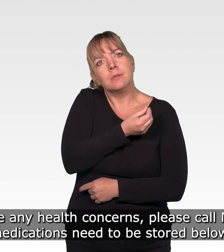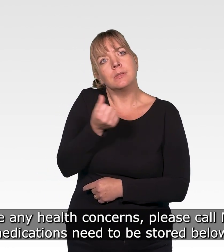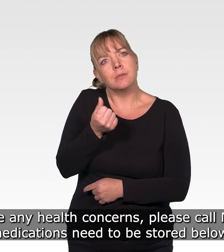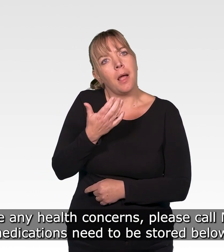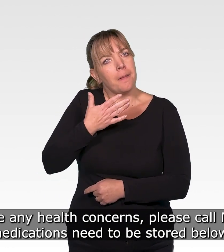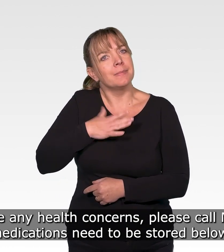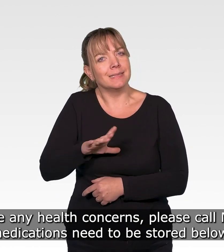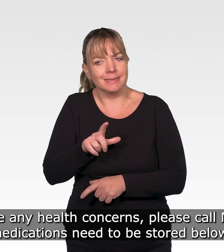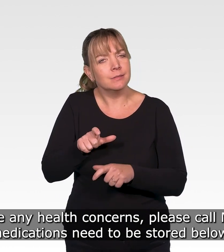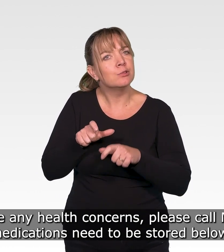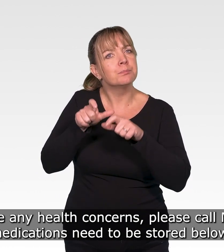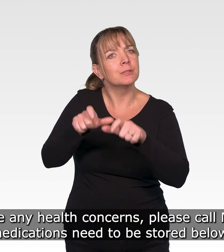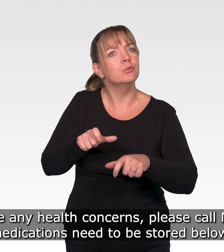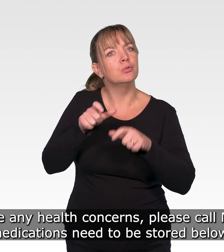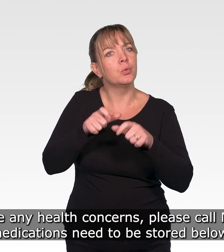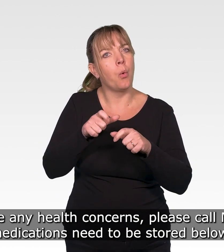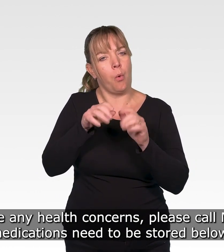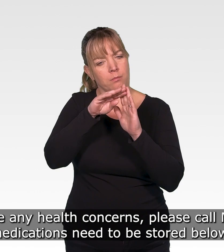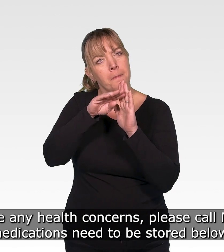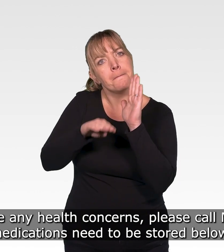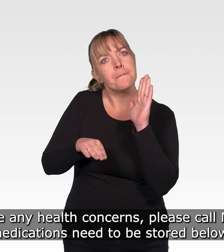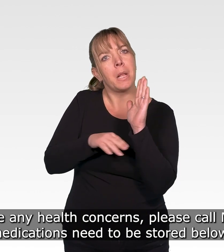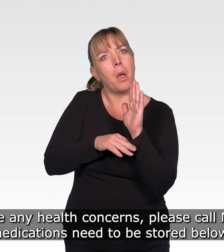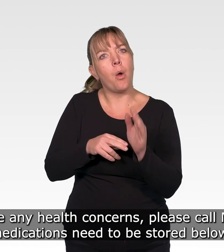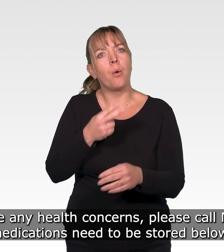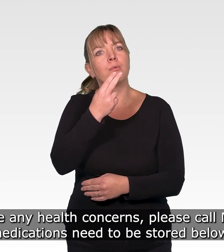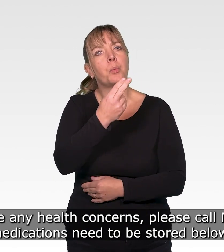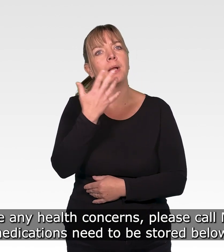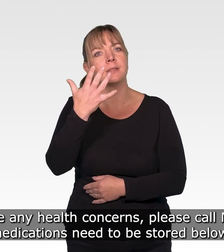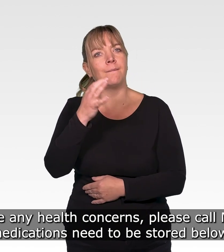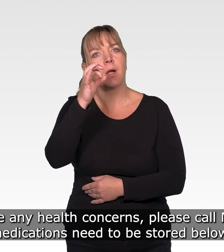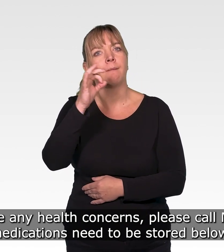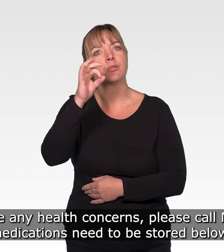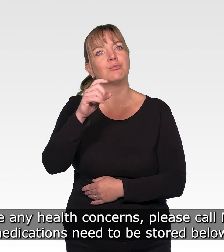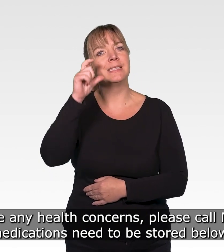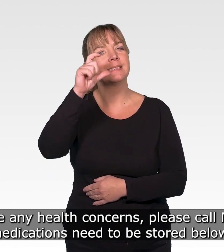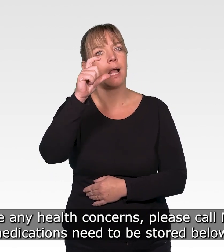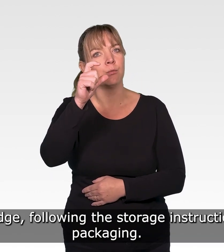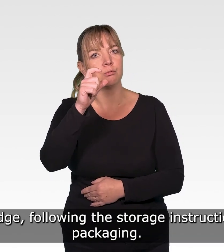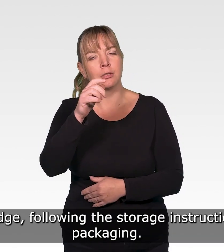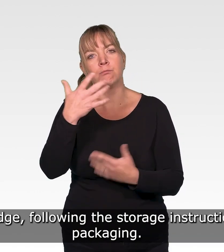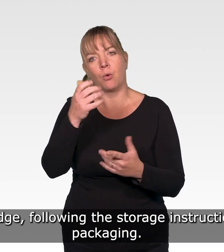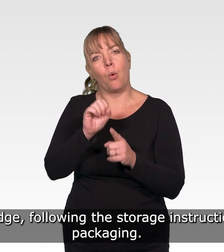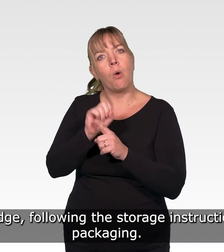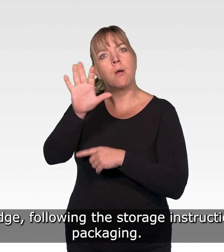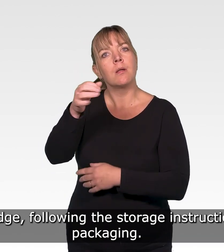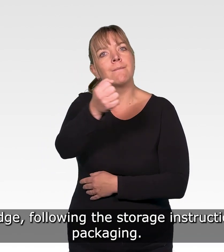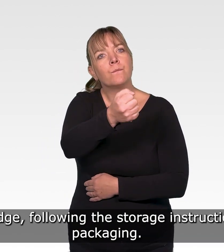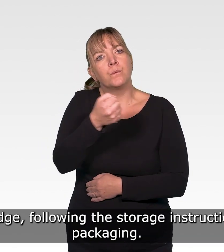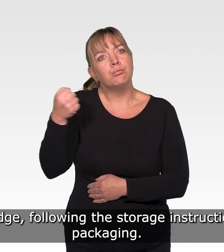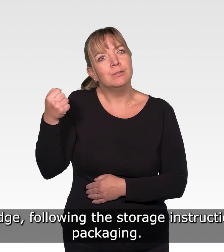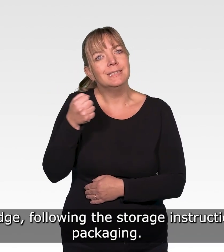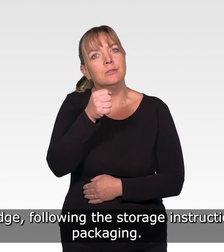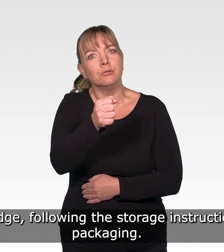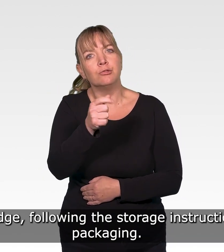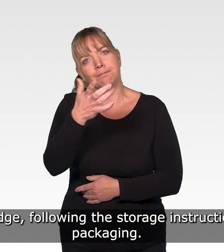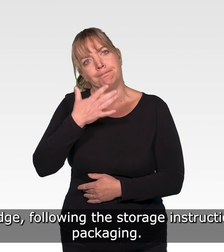Some medications need to be stored below 25 degrees Celsius or in the fridge, following the storage instructions on the